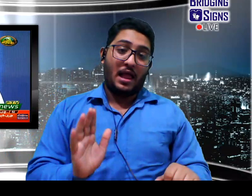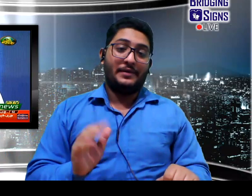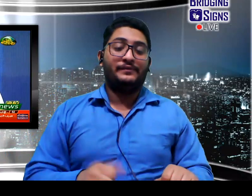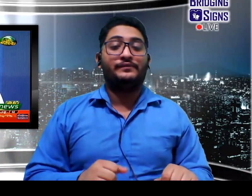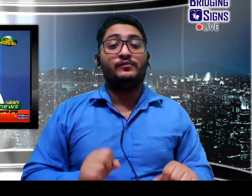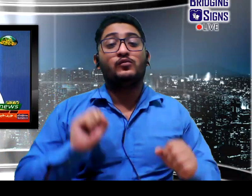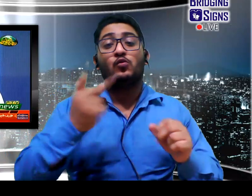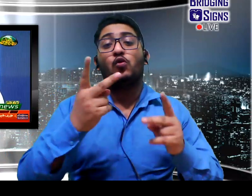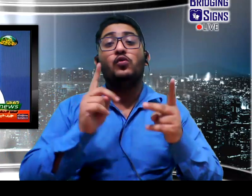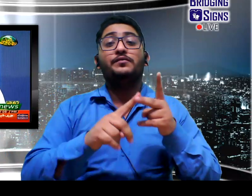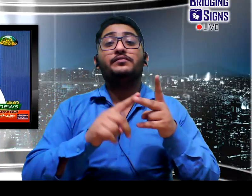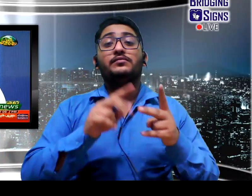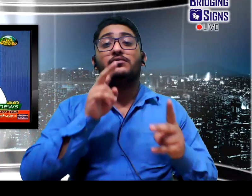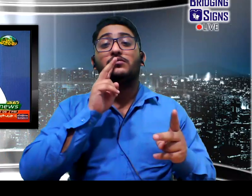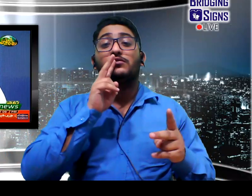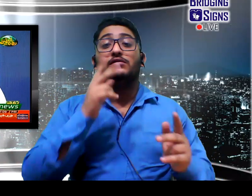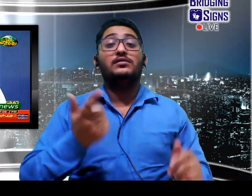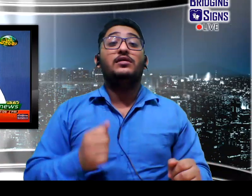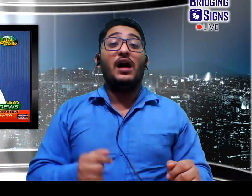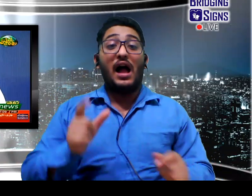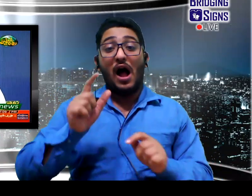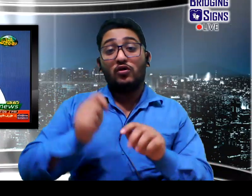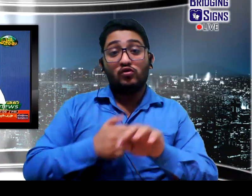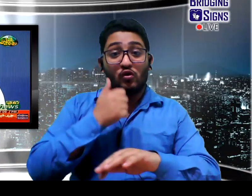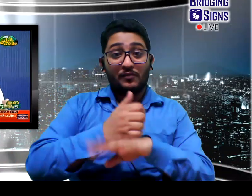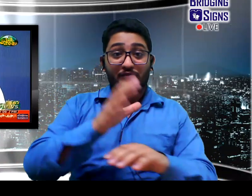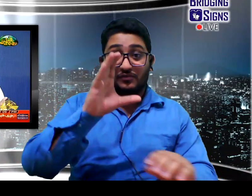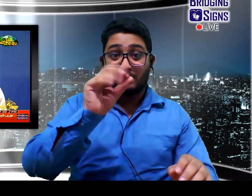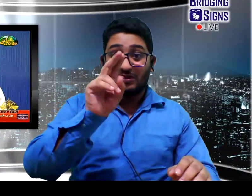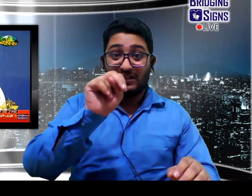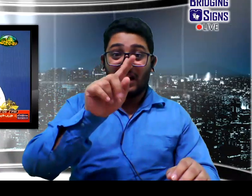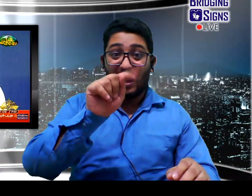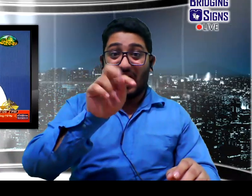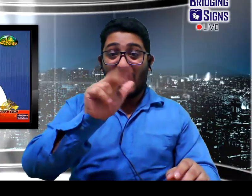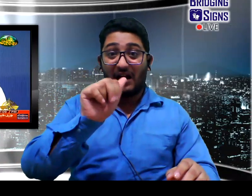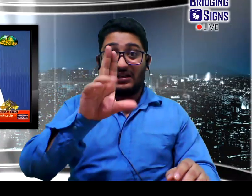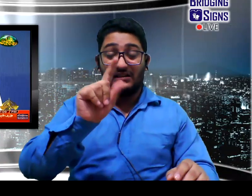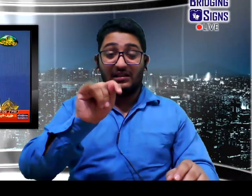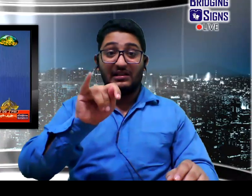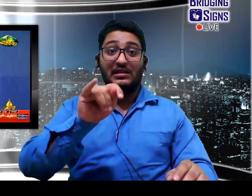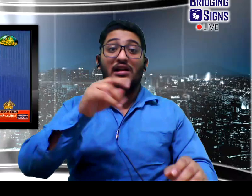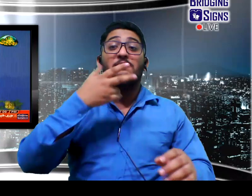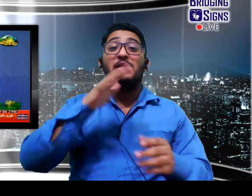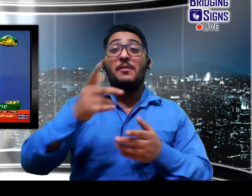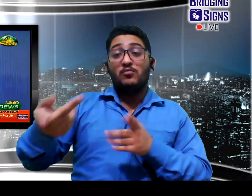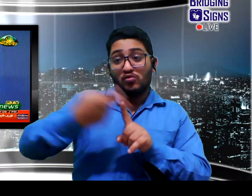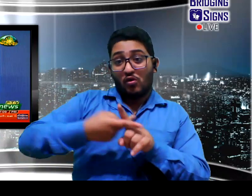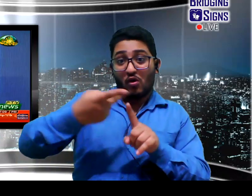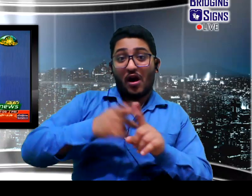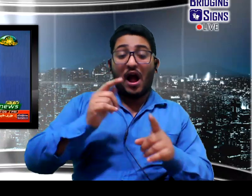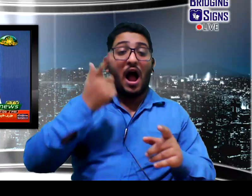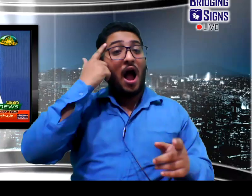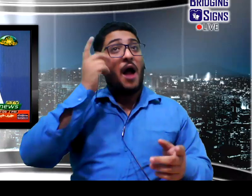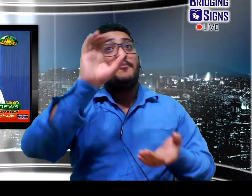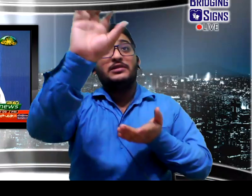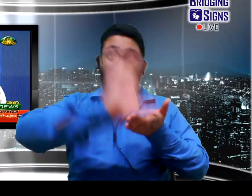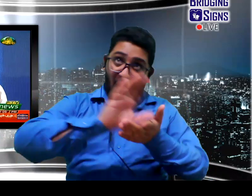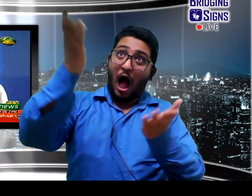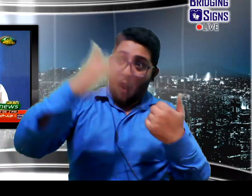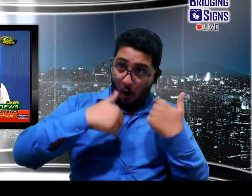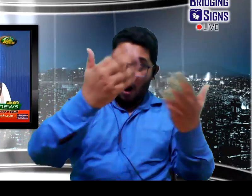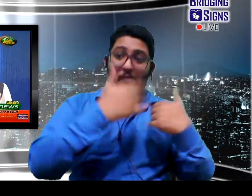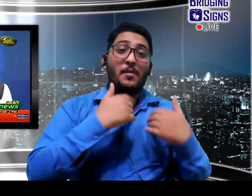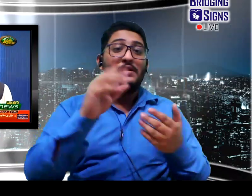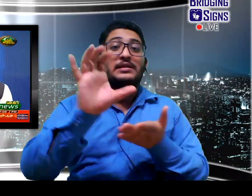is contract enforcement. We cannot invite investment unless and